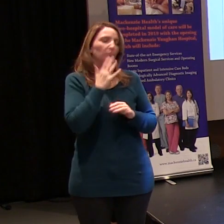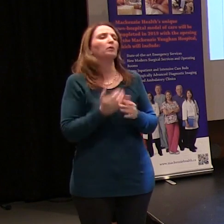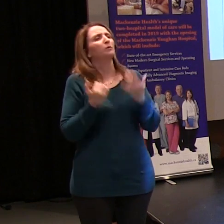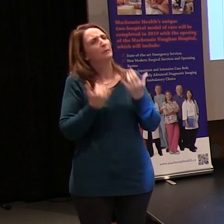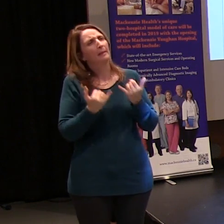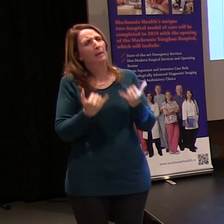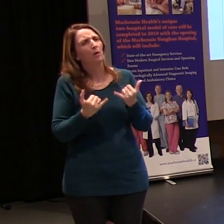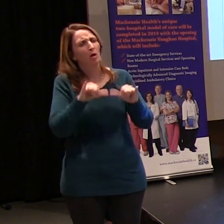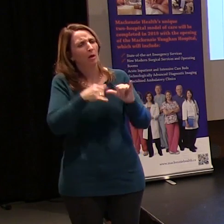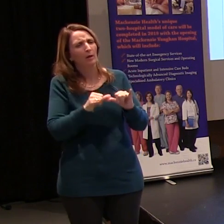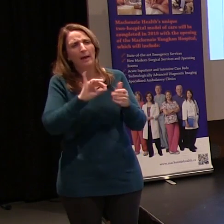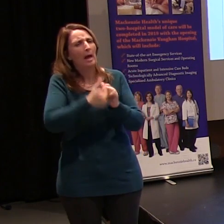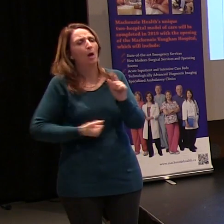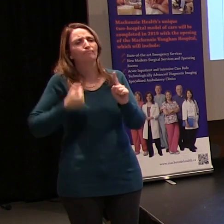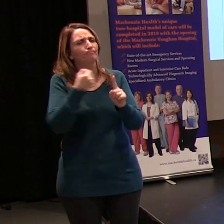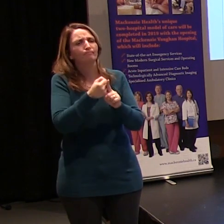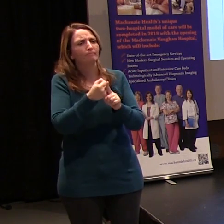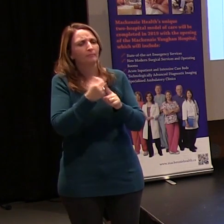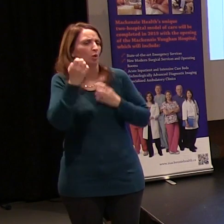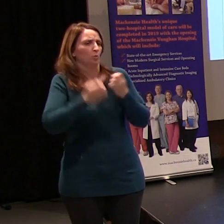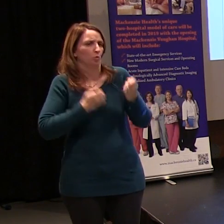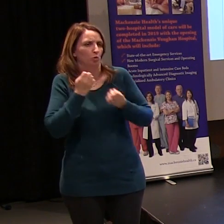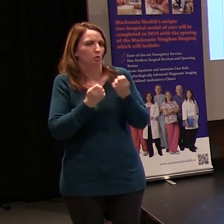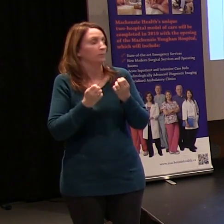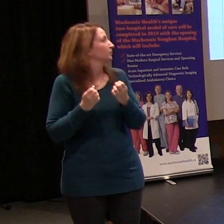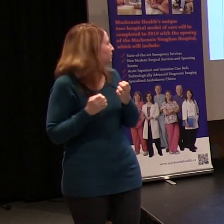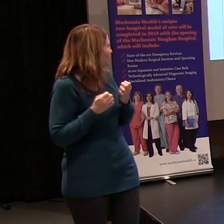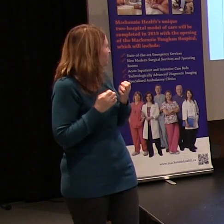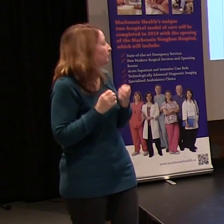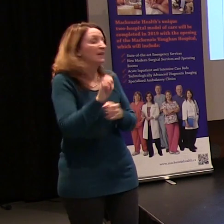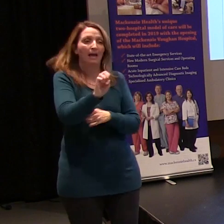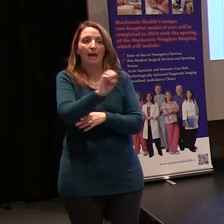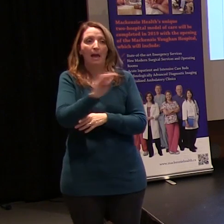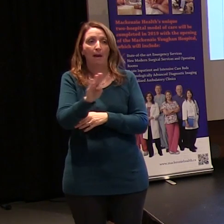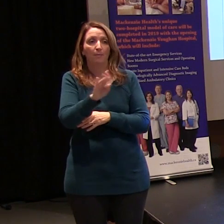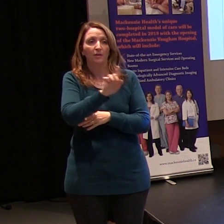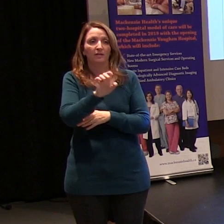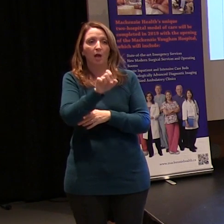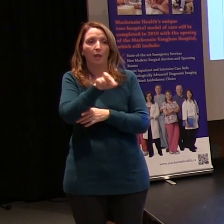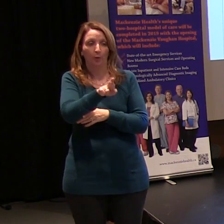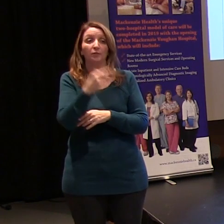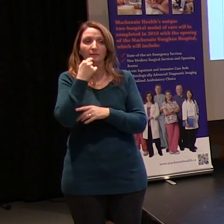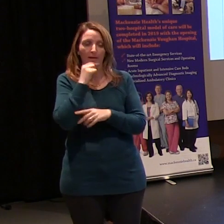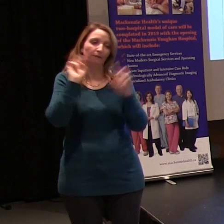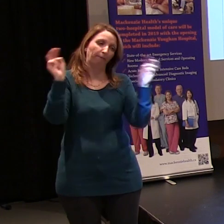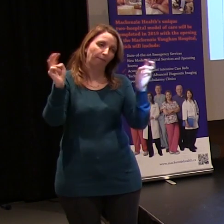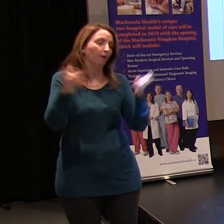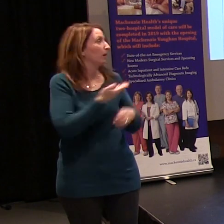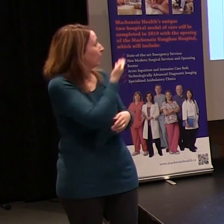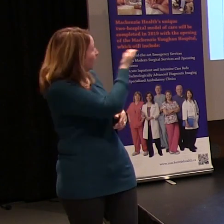impact an emotion. Zeidler, the founder of our firm, said actually that you